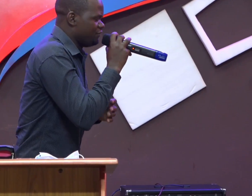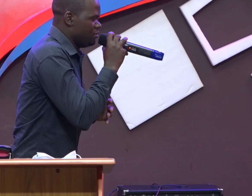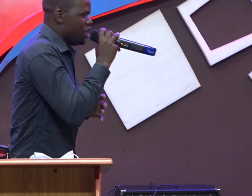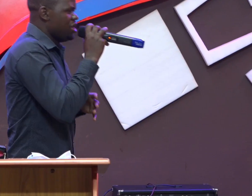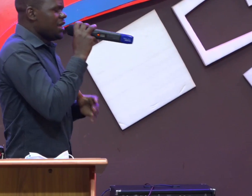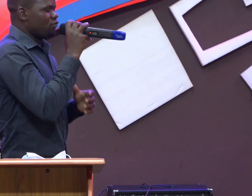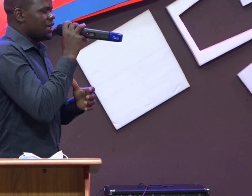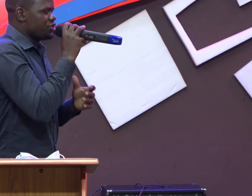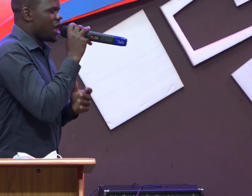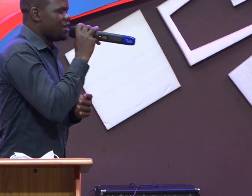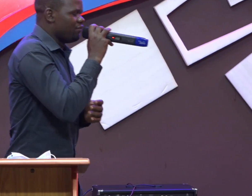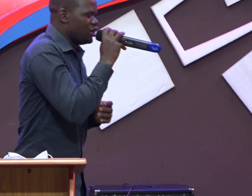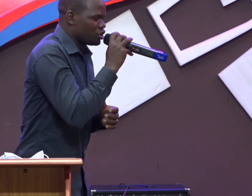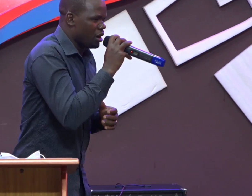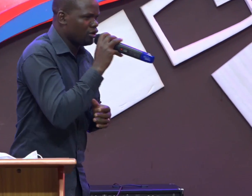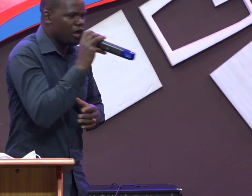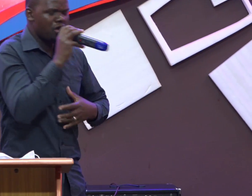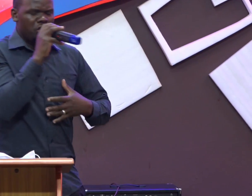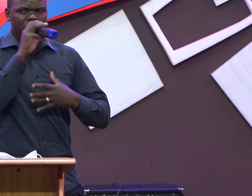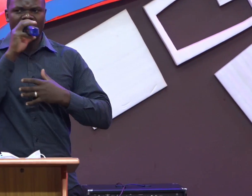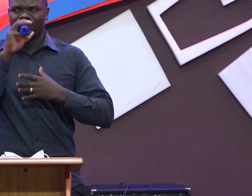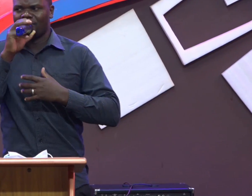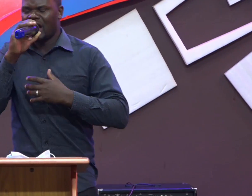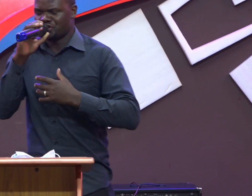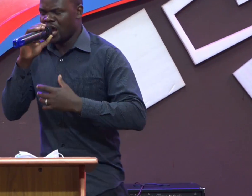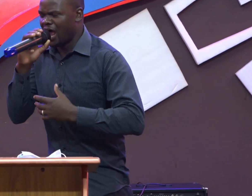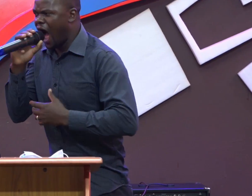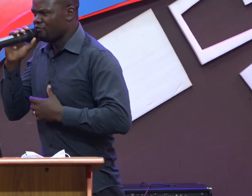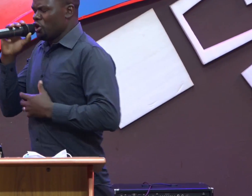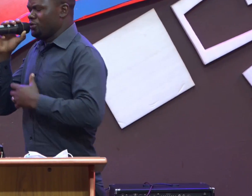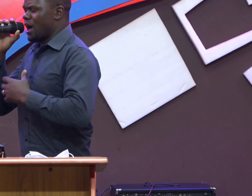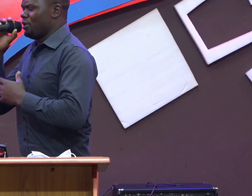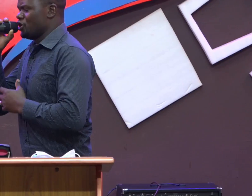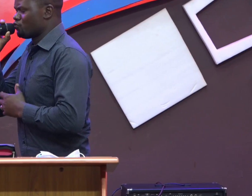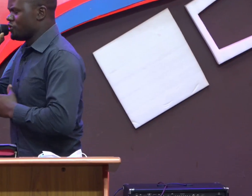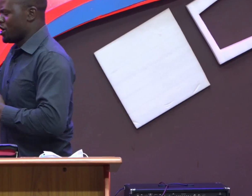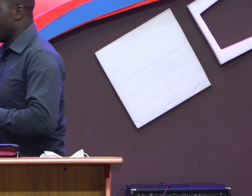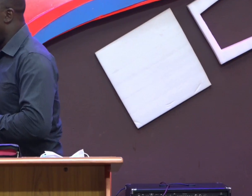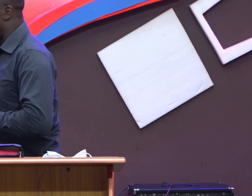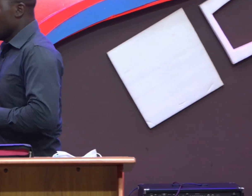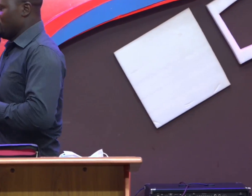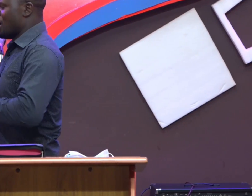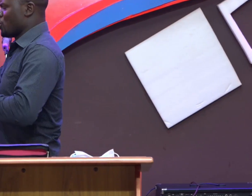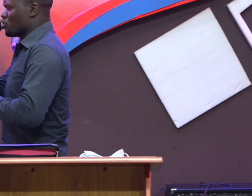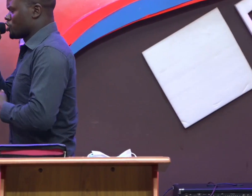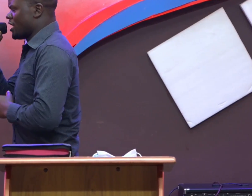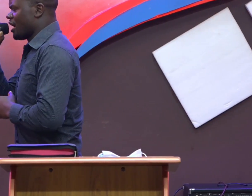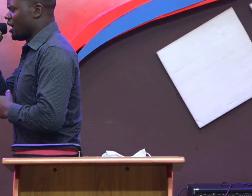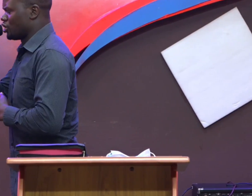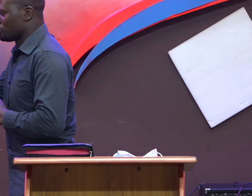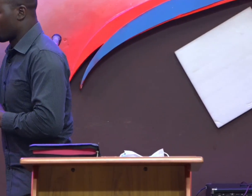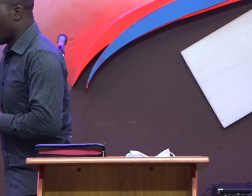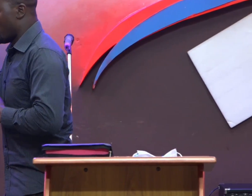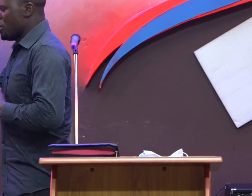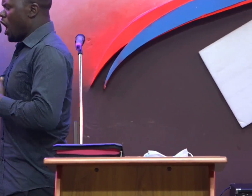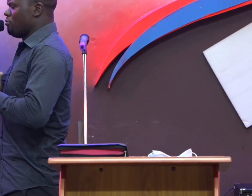deposit life in me. That when I stand, heavenly King of glory, in my family I share life, in my ministry I share life, in my church I share,